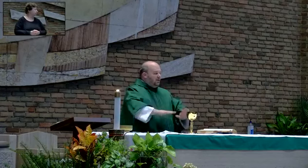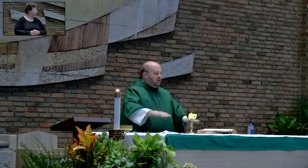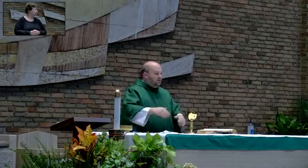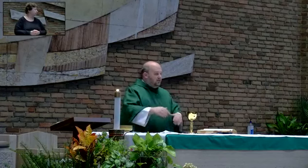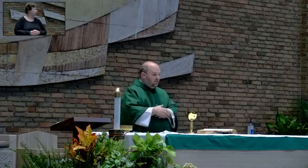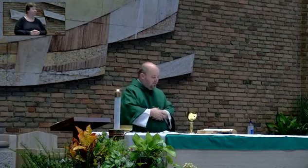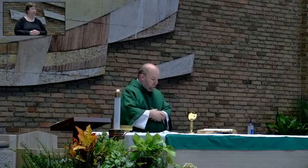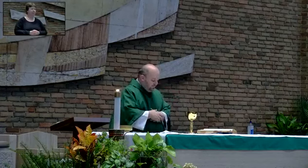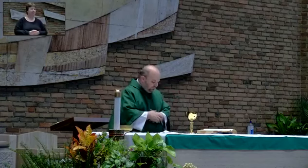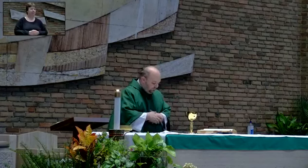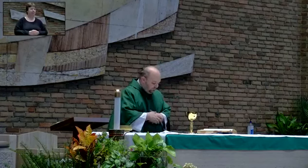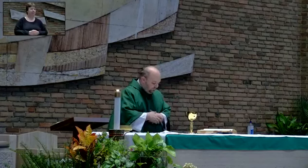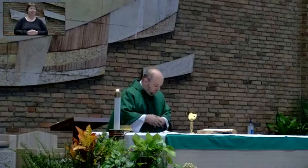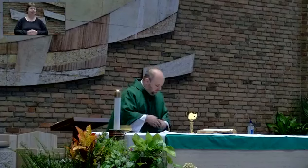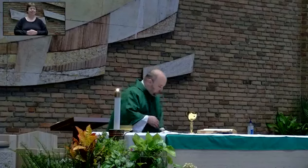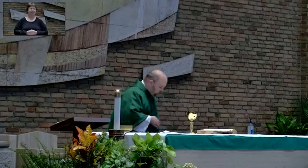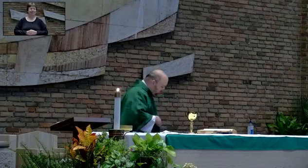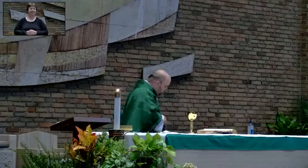sign of that peace.